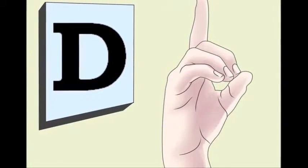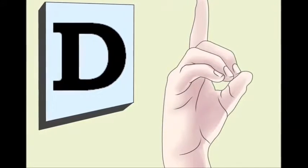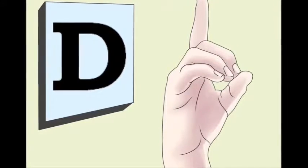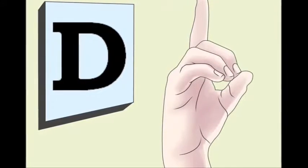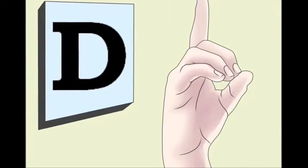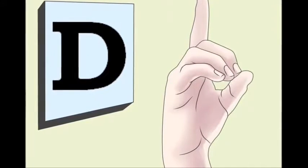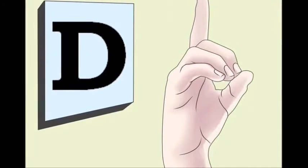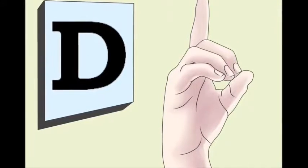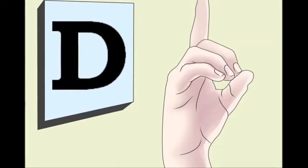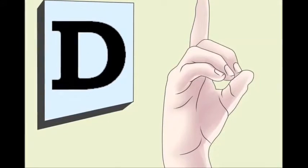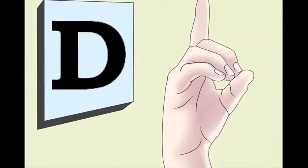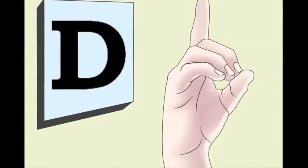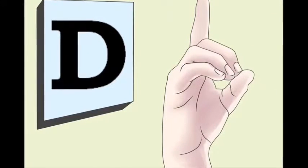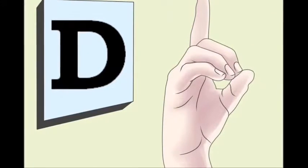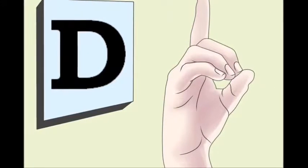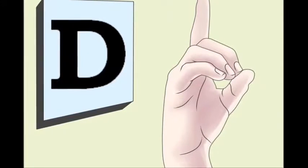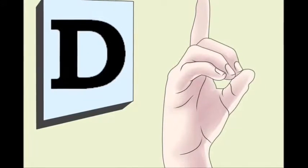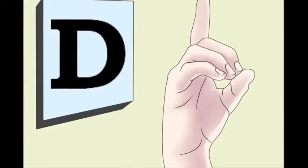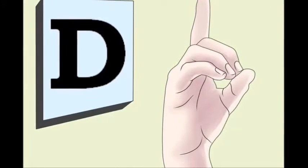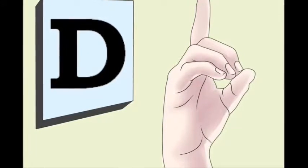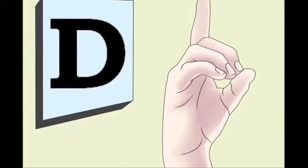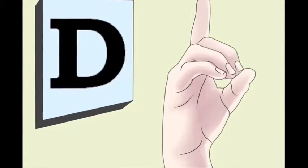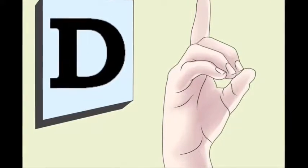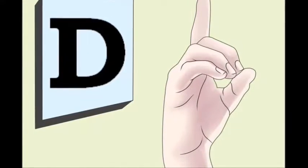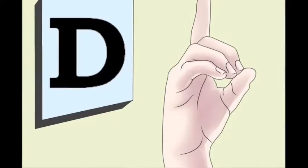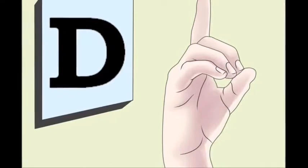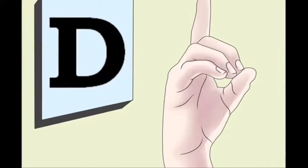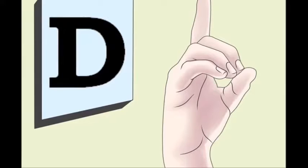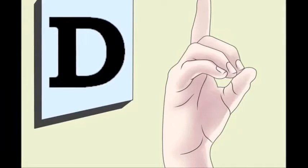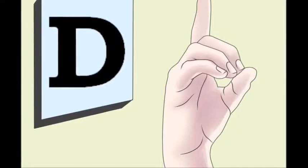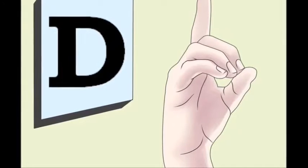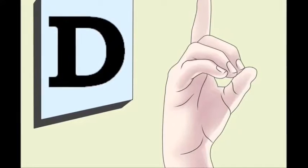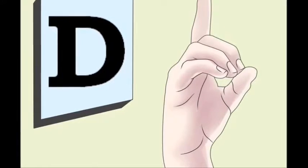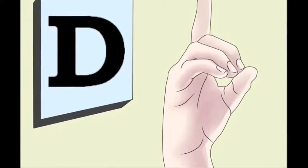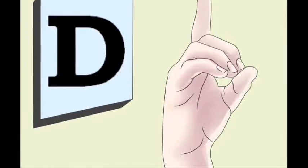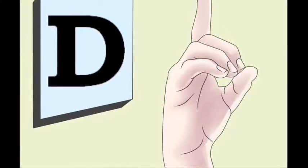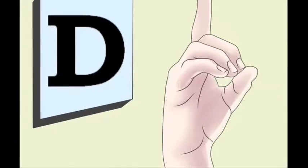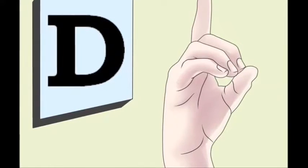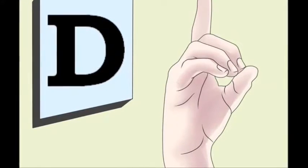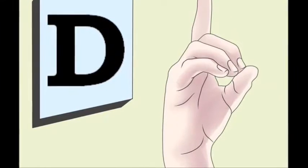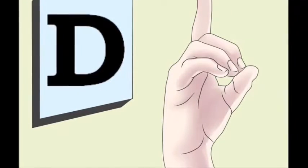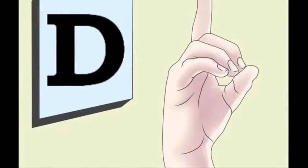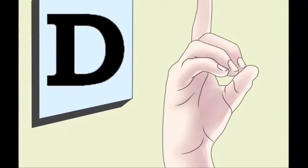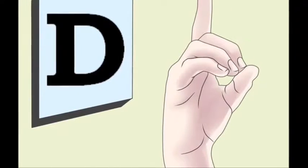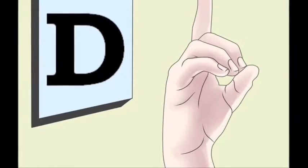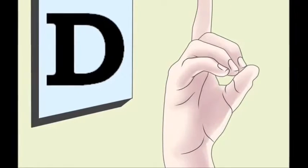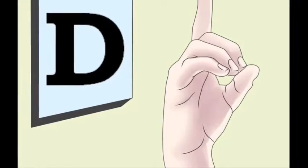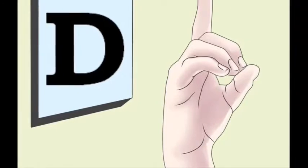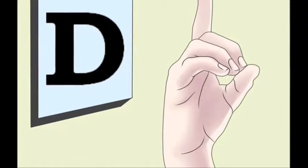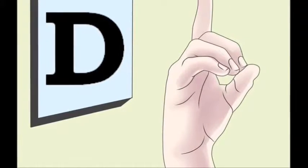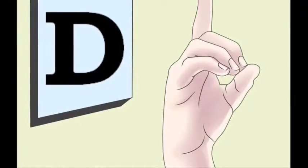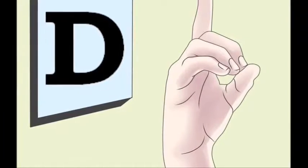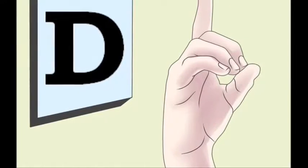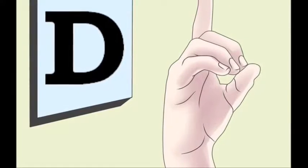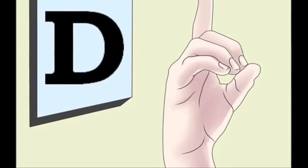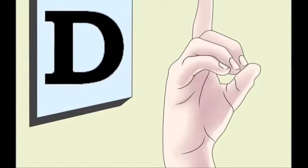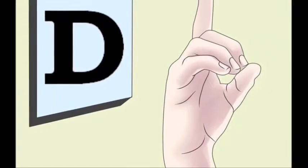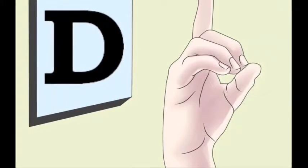every word tree, avec la understand anion who matri to communicate with you through finge spelling. Rare te